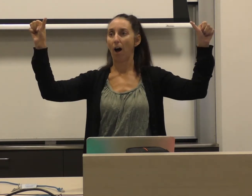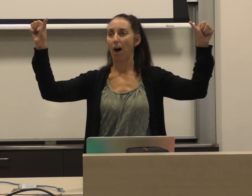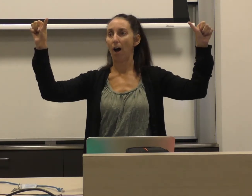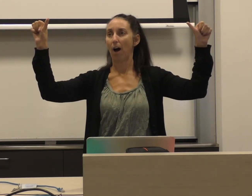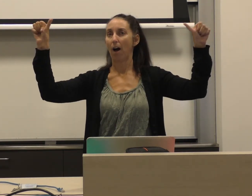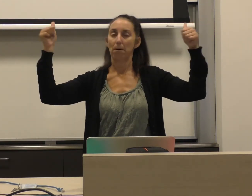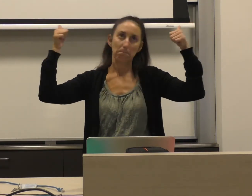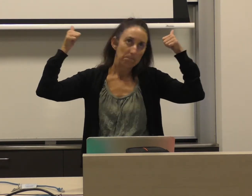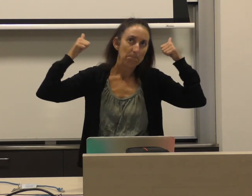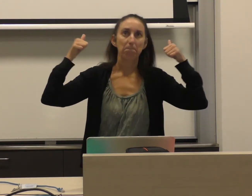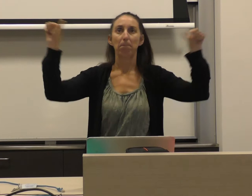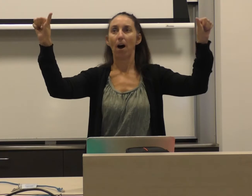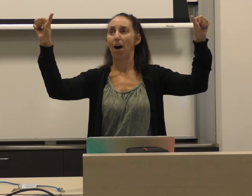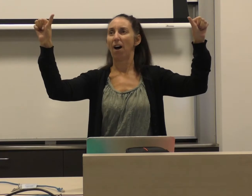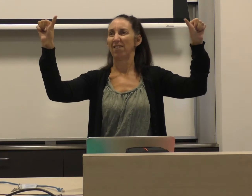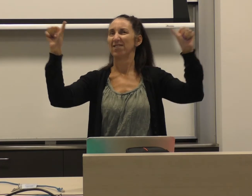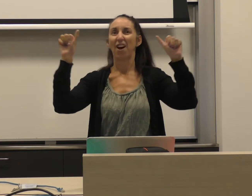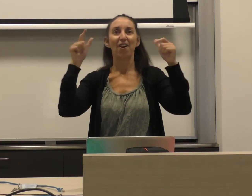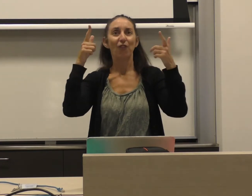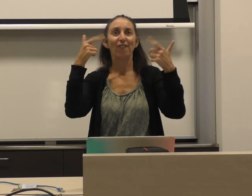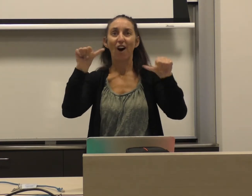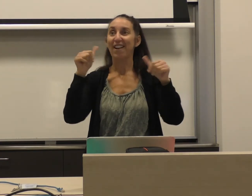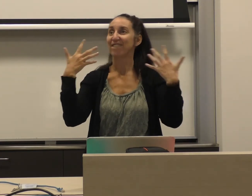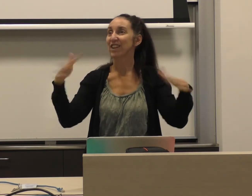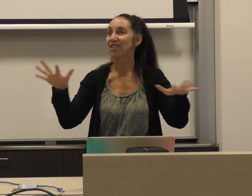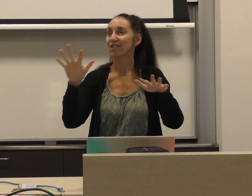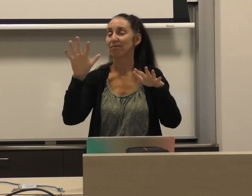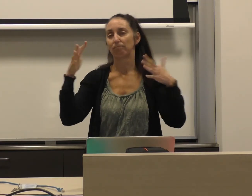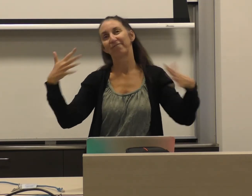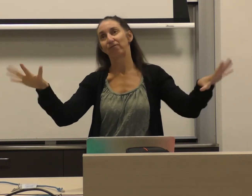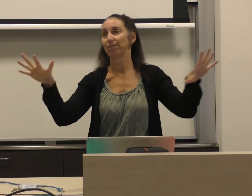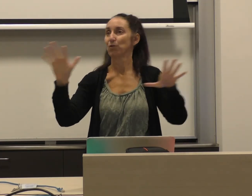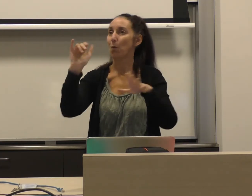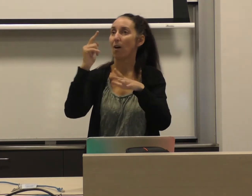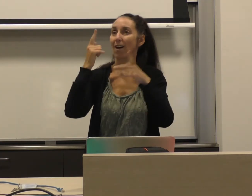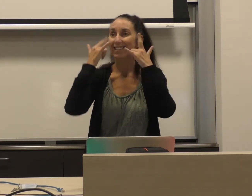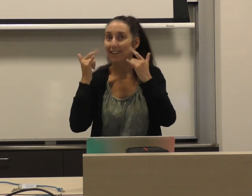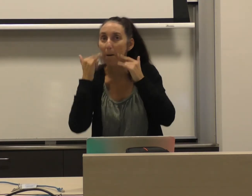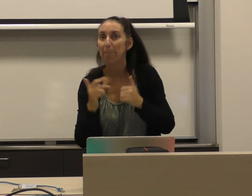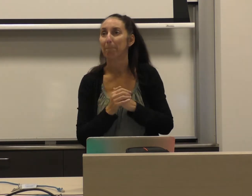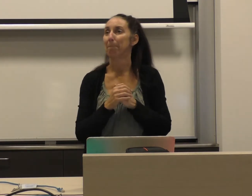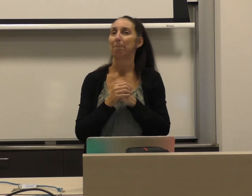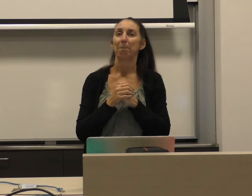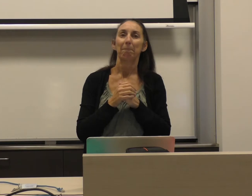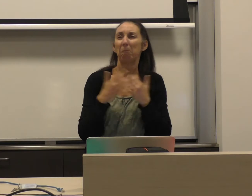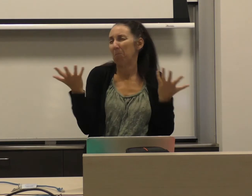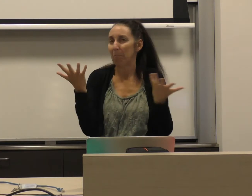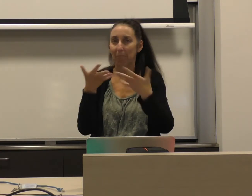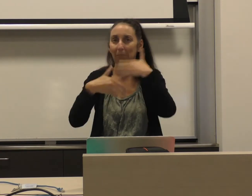This one, to have finally done something, or it's been successful, or it's been completed, like